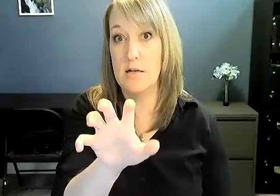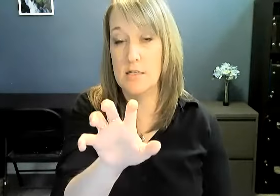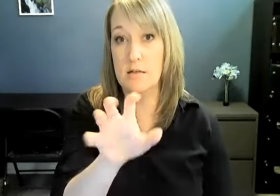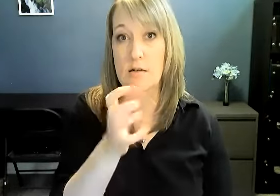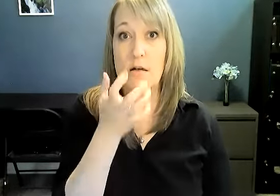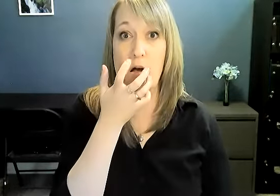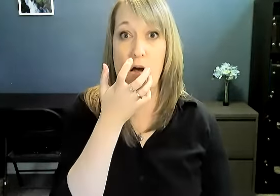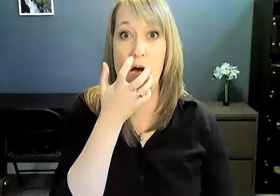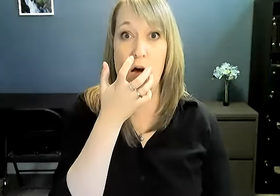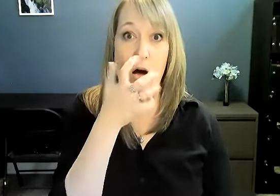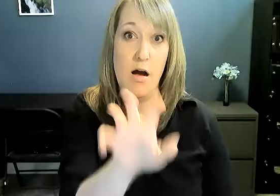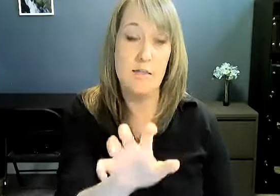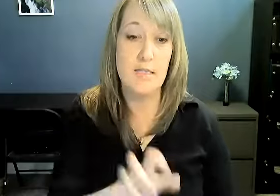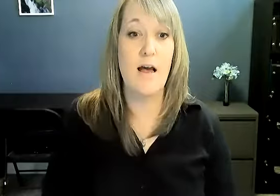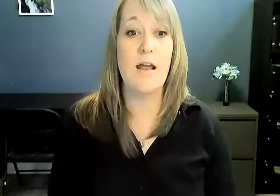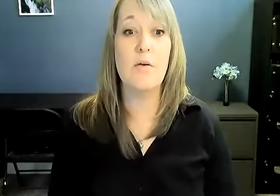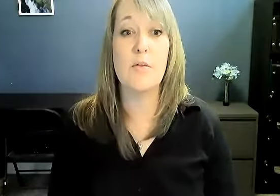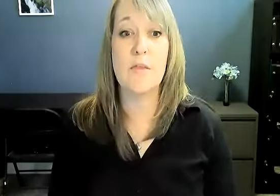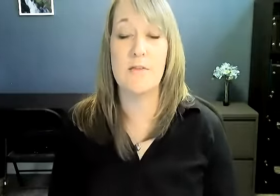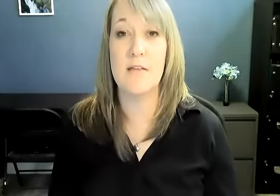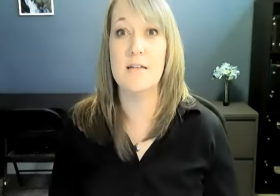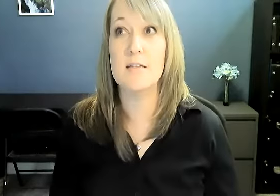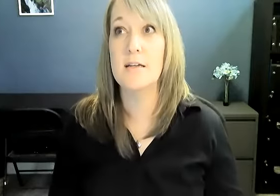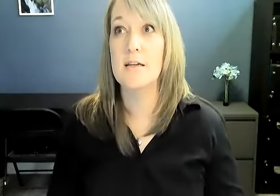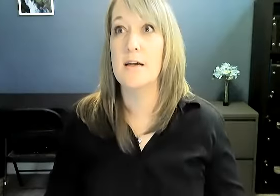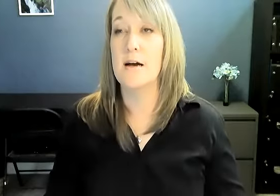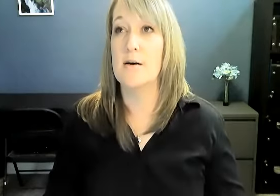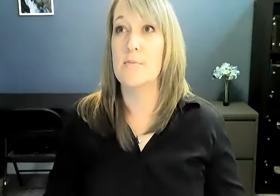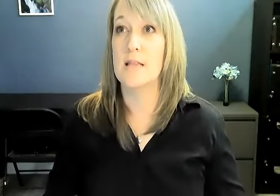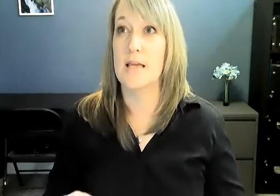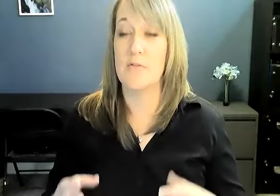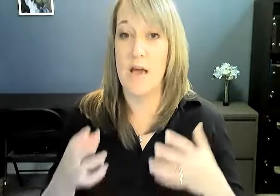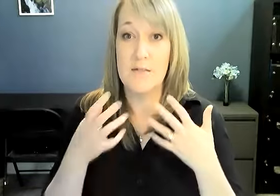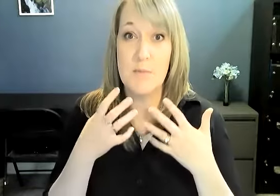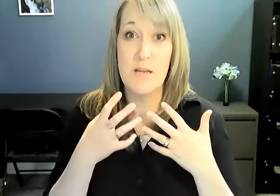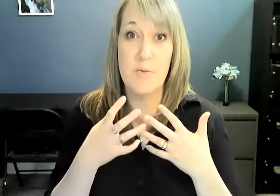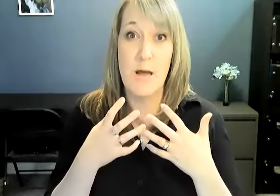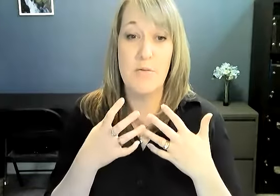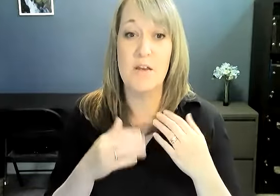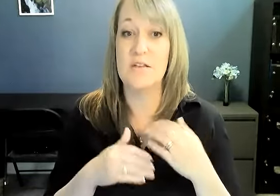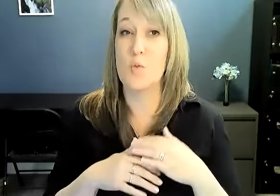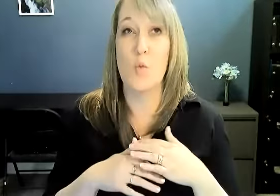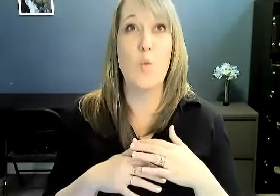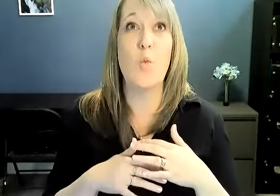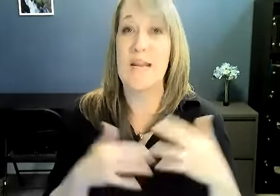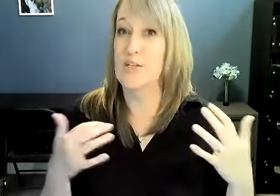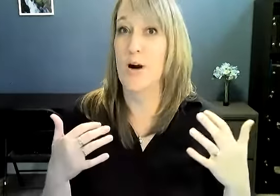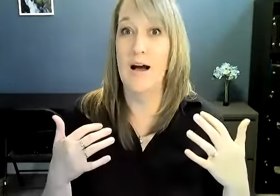Hot. Hot. I think of that like if you have something in your mouth and it's way too hot and